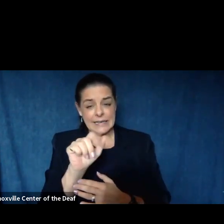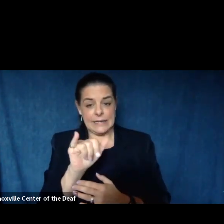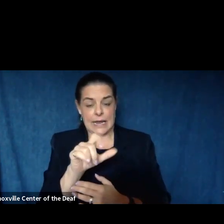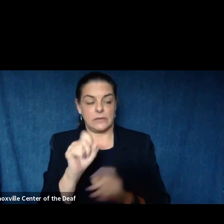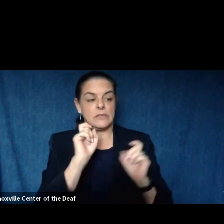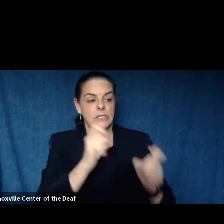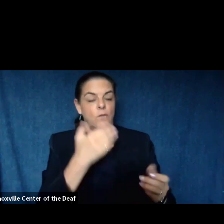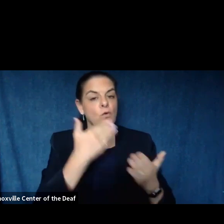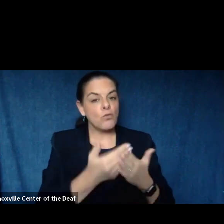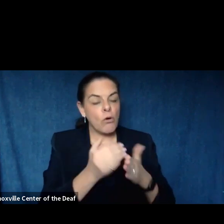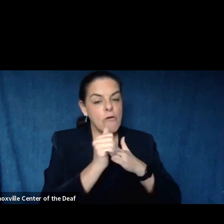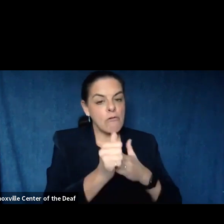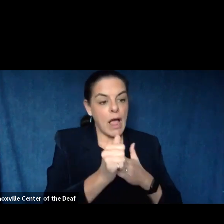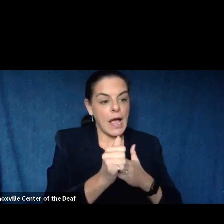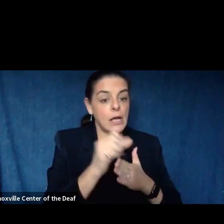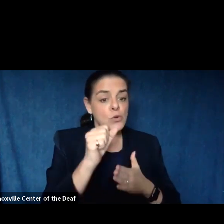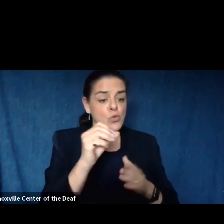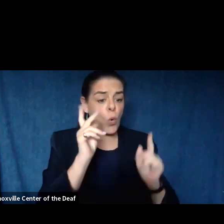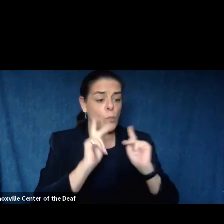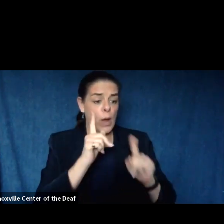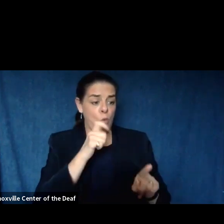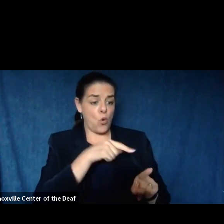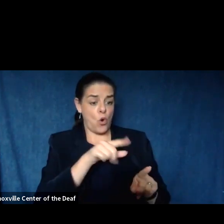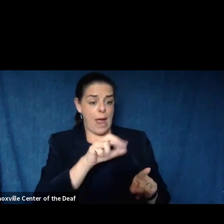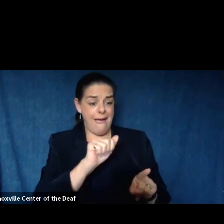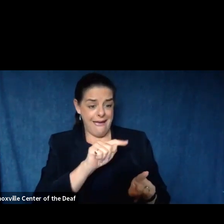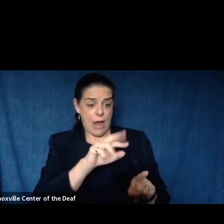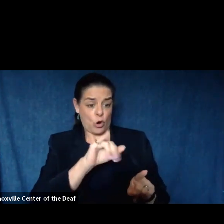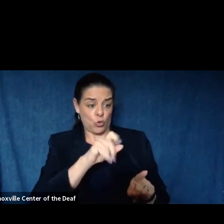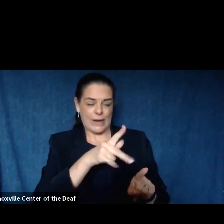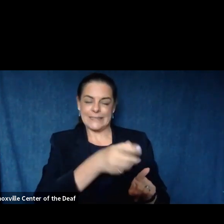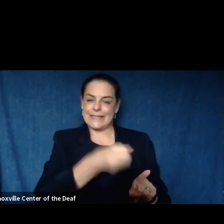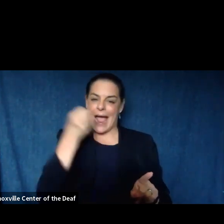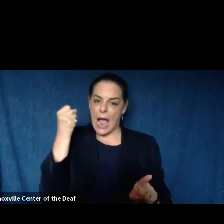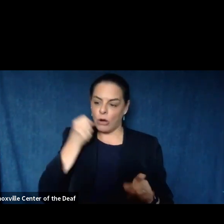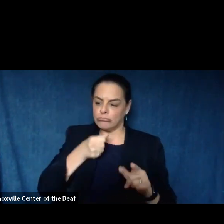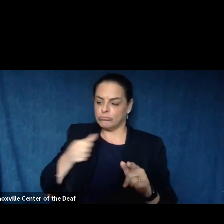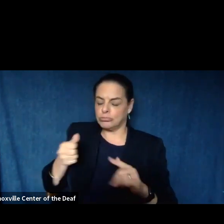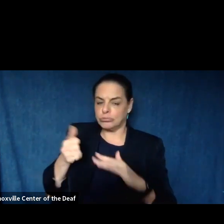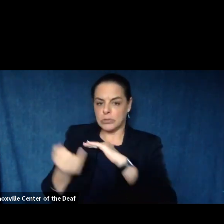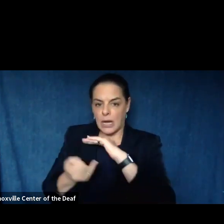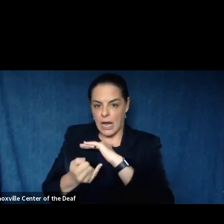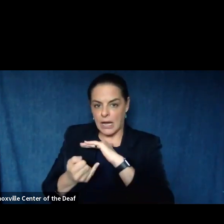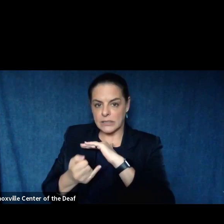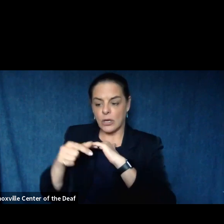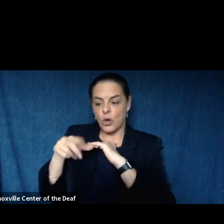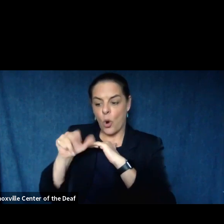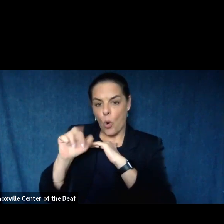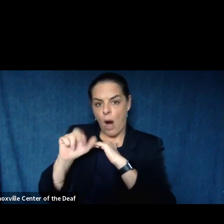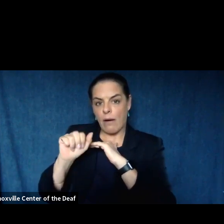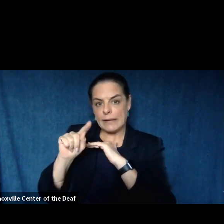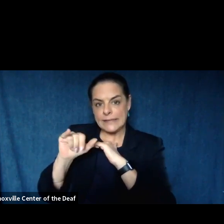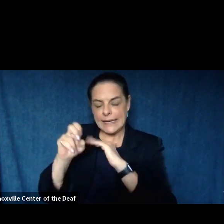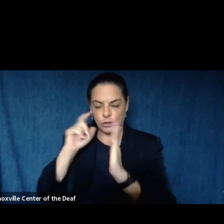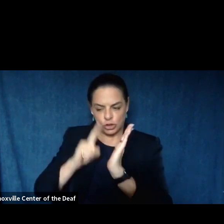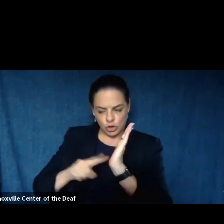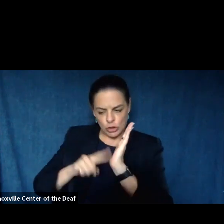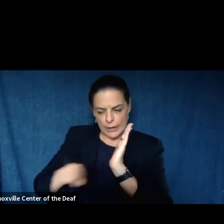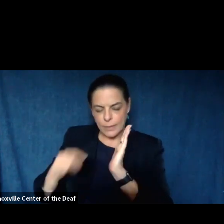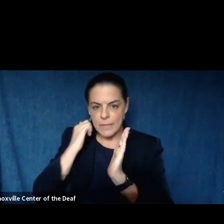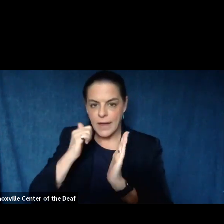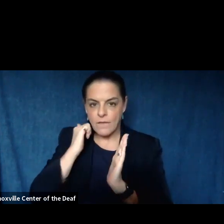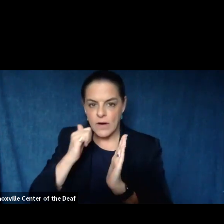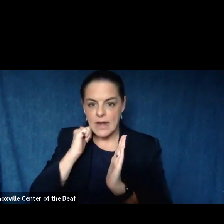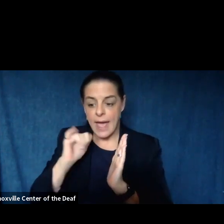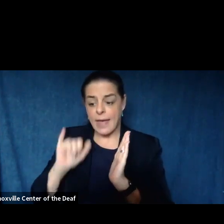people at risk out of the population, put them in quarantine, and ask them to stay there and check on them every day. get those cases out of